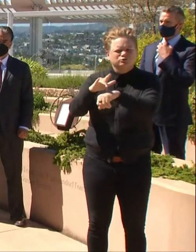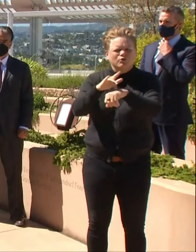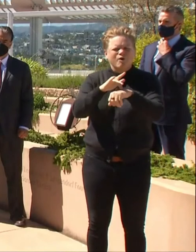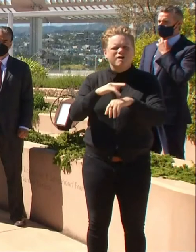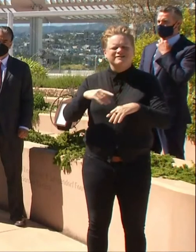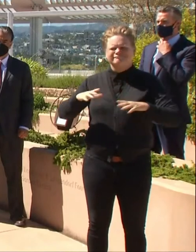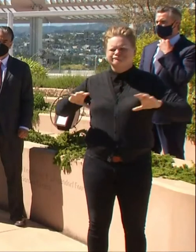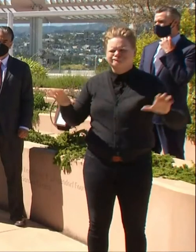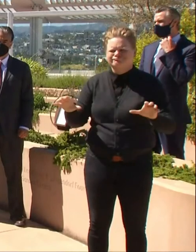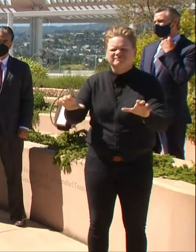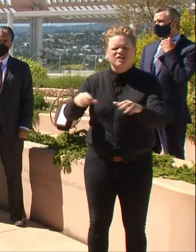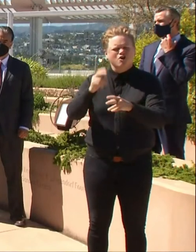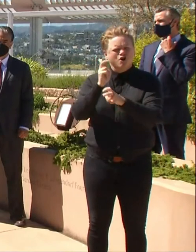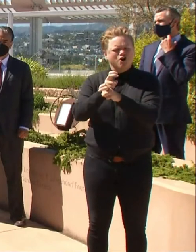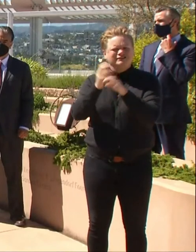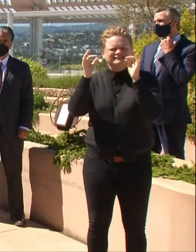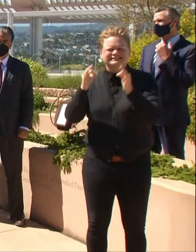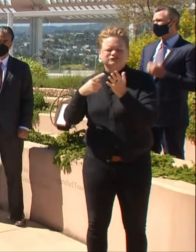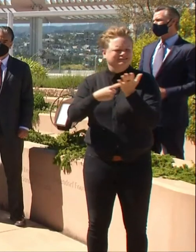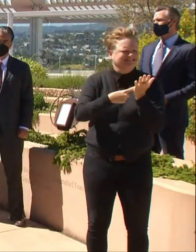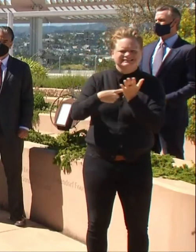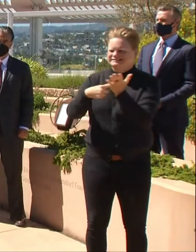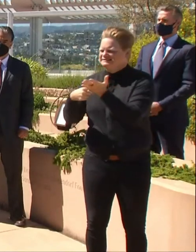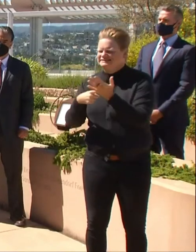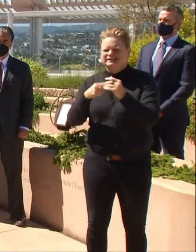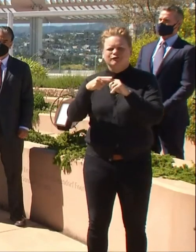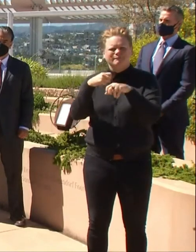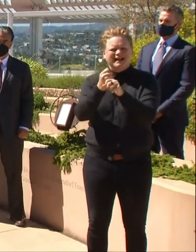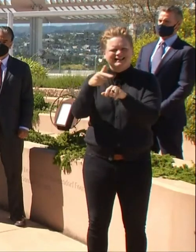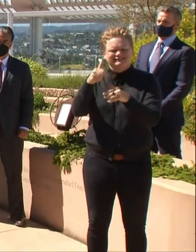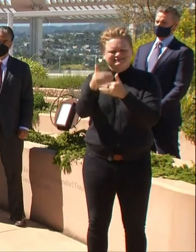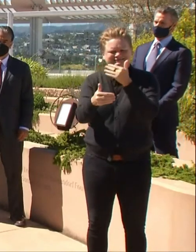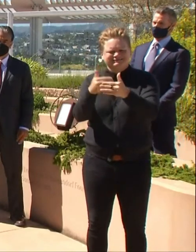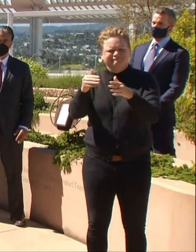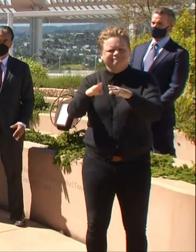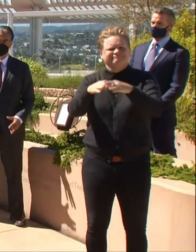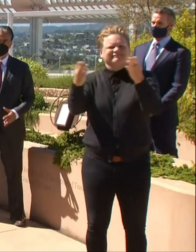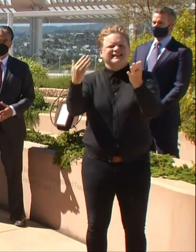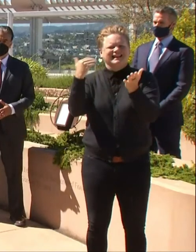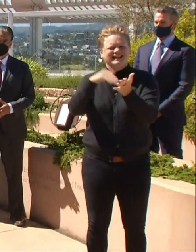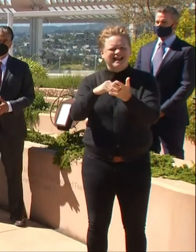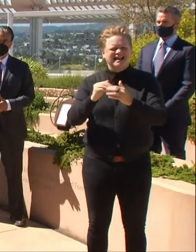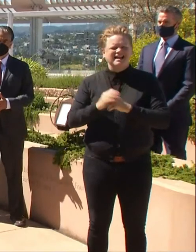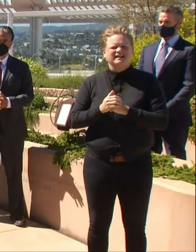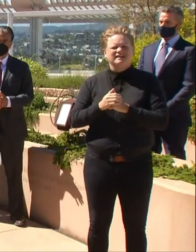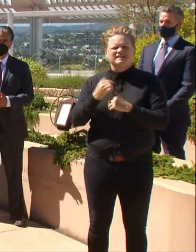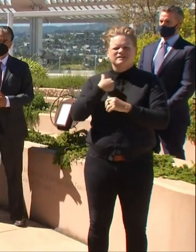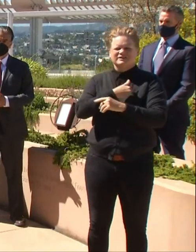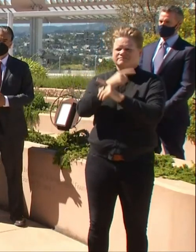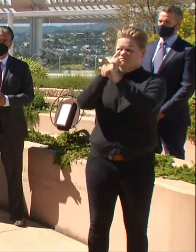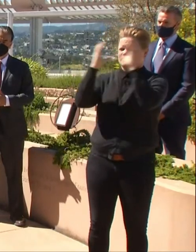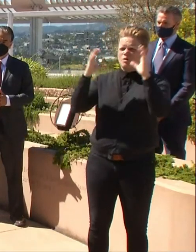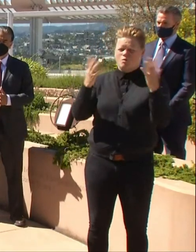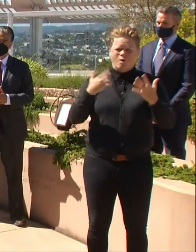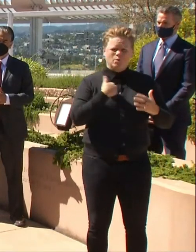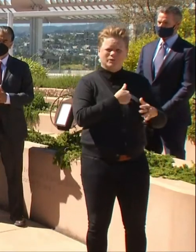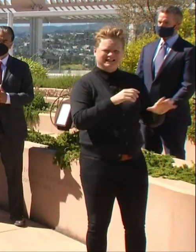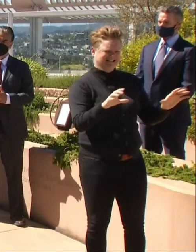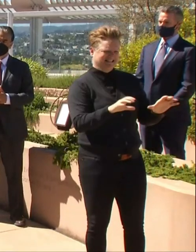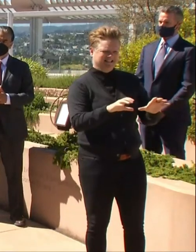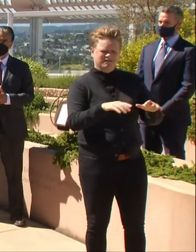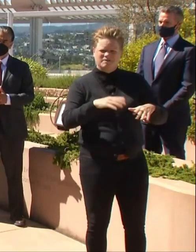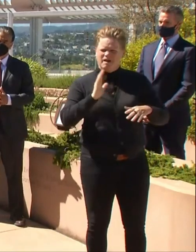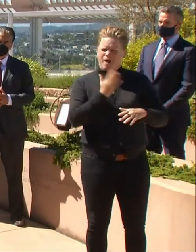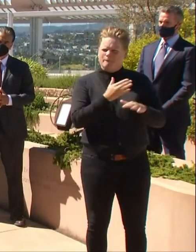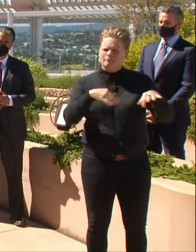this place. And when you think about what we did, how significant that was to deal with this virus, which